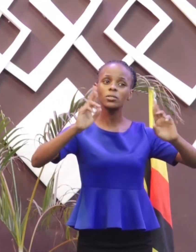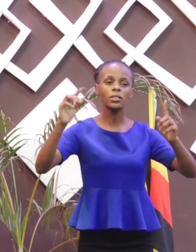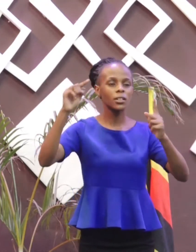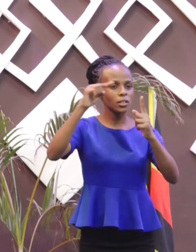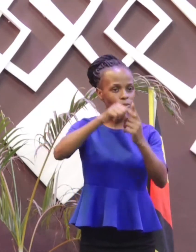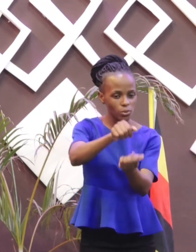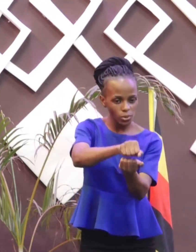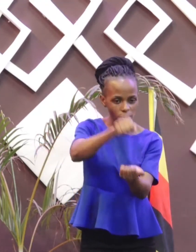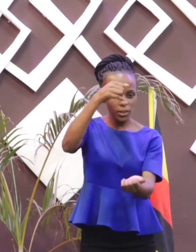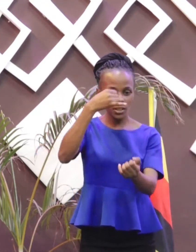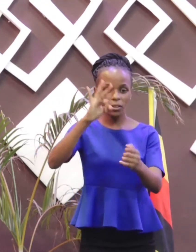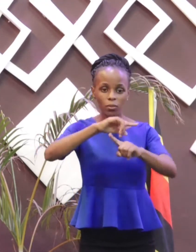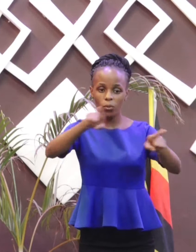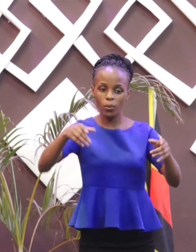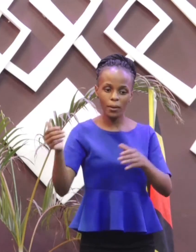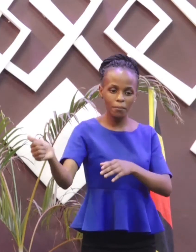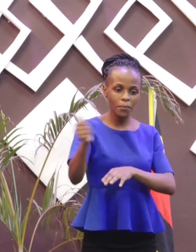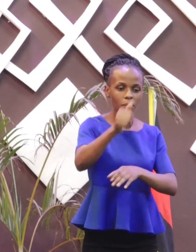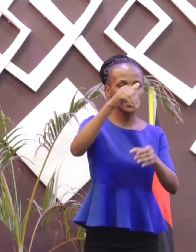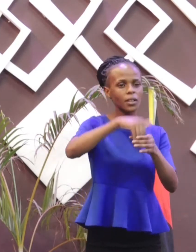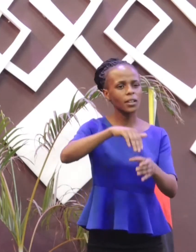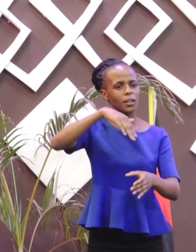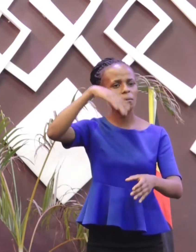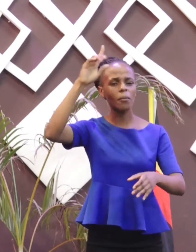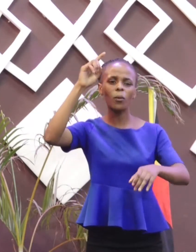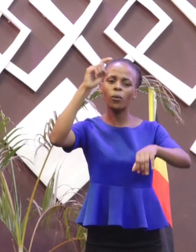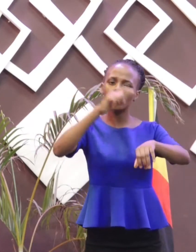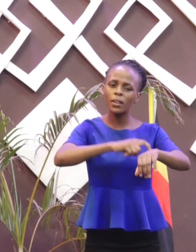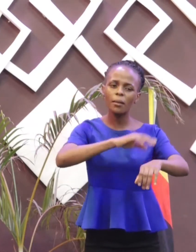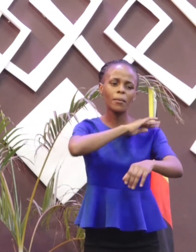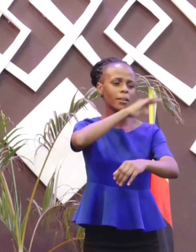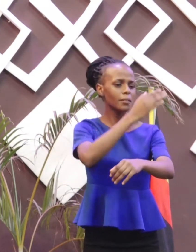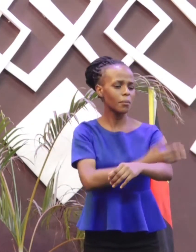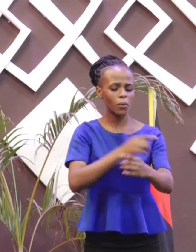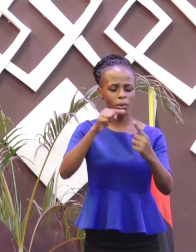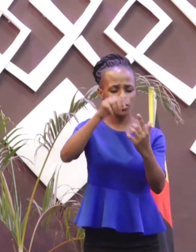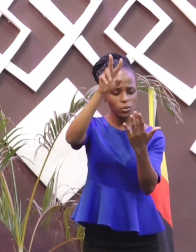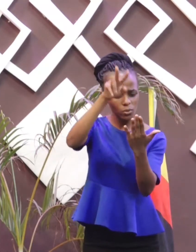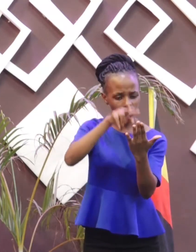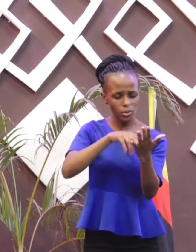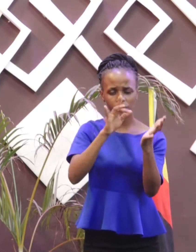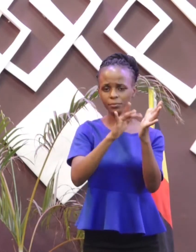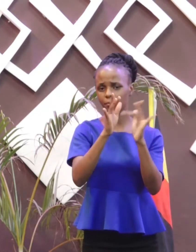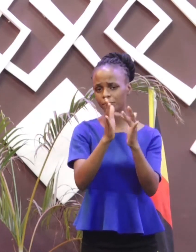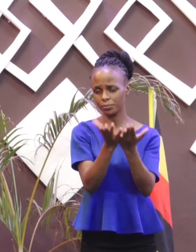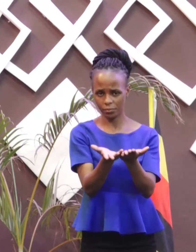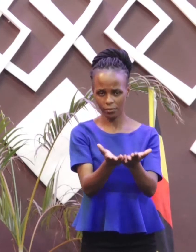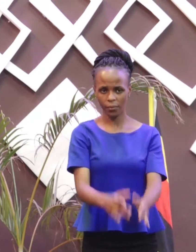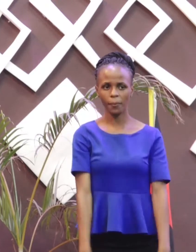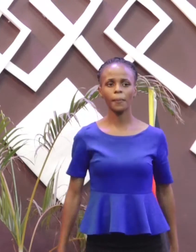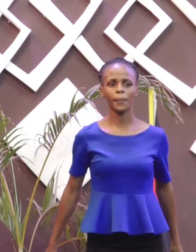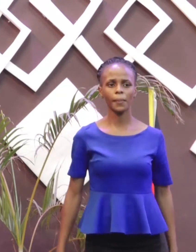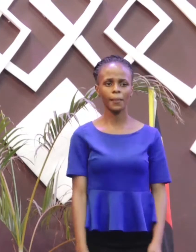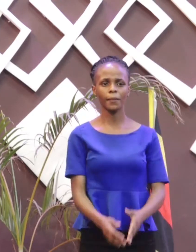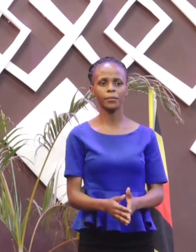the book. Kubanga waliwo okubikkulirwa kunene Katonda kwe yeetegese okubanga atubikkulira bwe tubanga twetegese